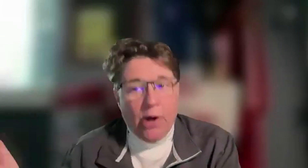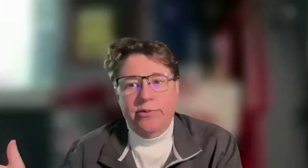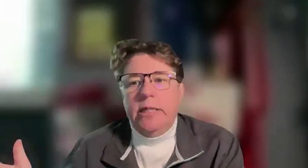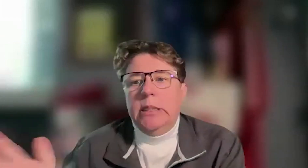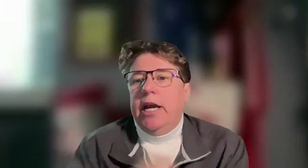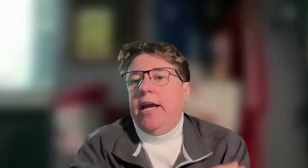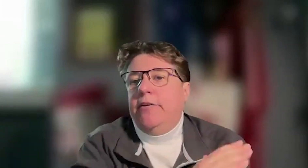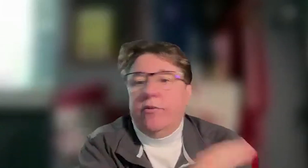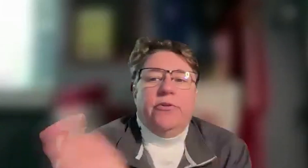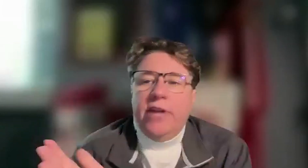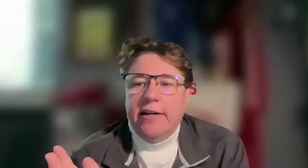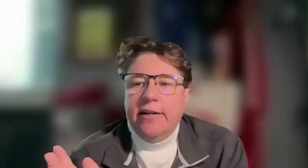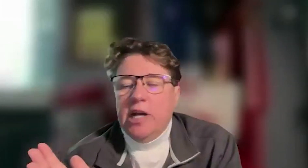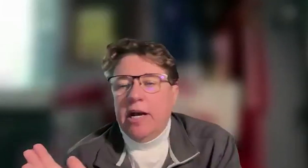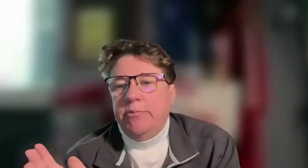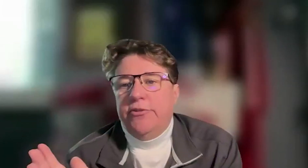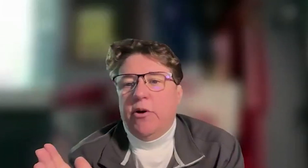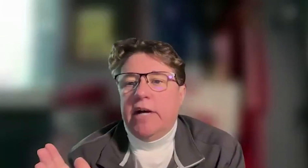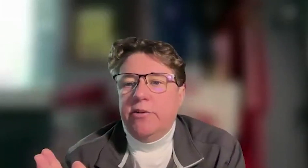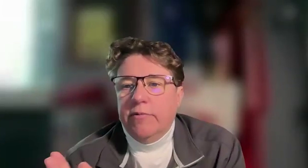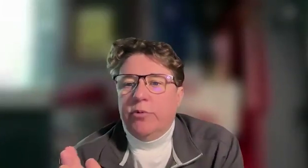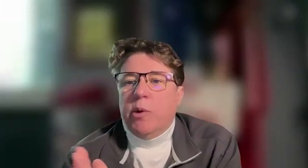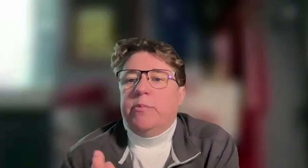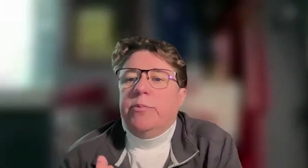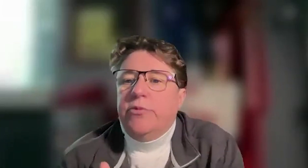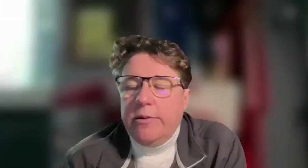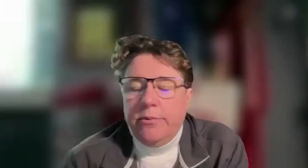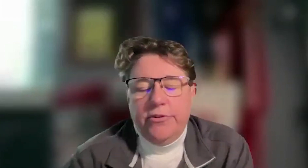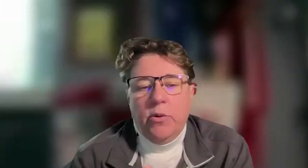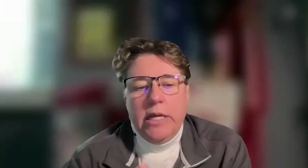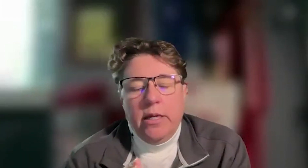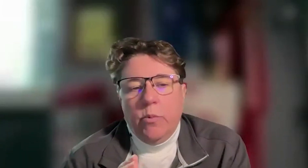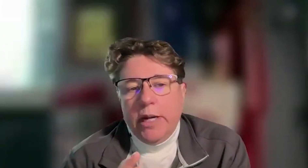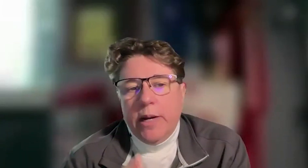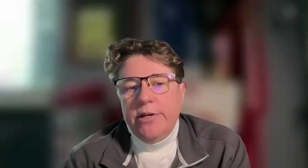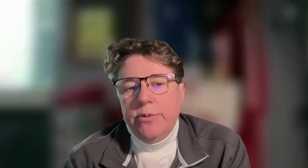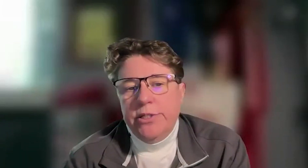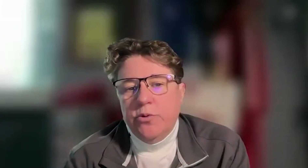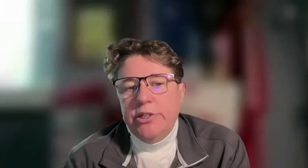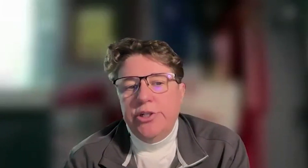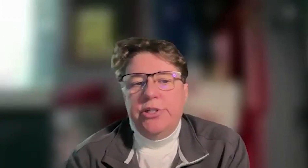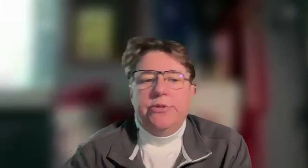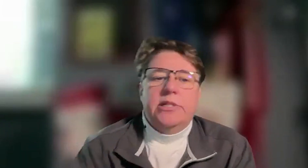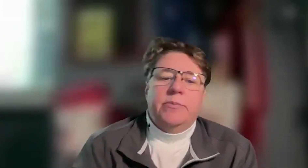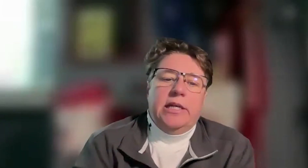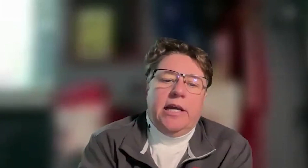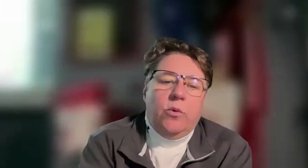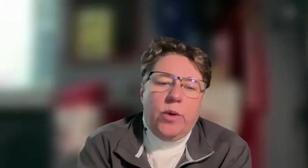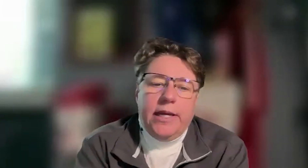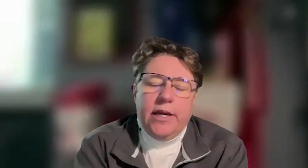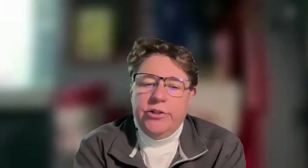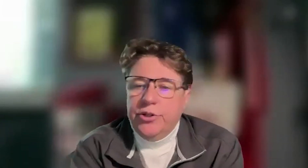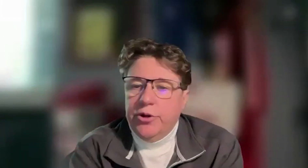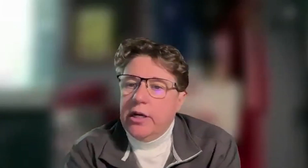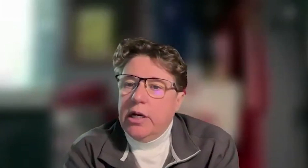or you don't, and there's not enough time to solve either of those problems, right? So what I want to do is direct you to something